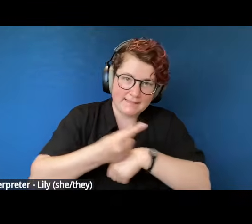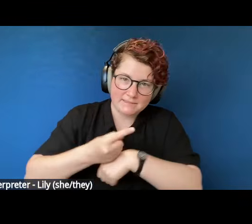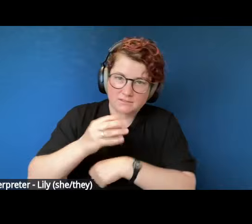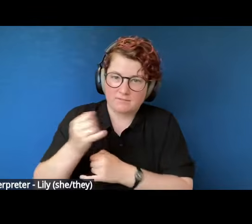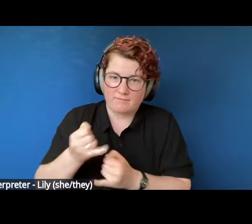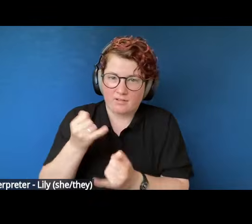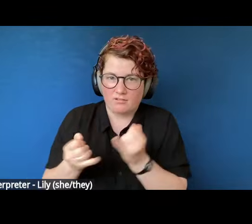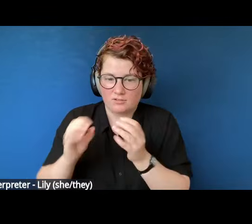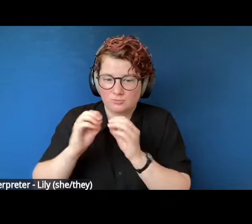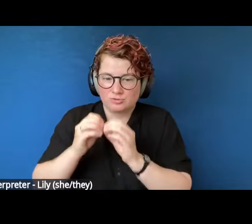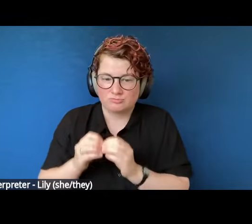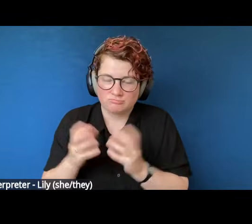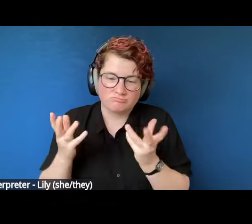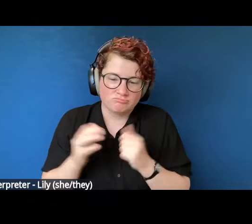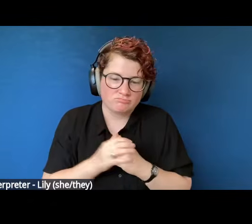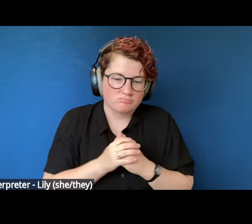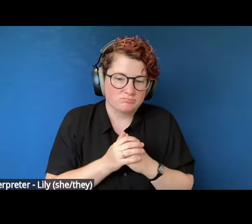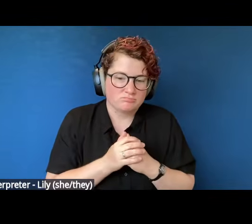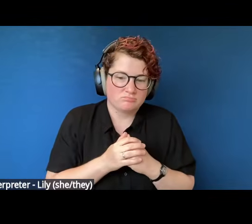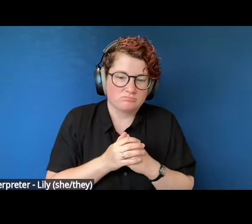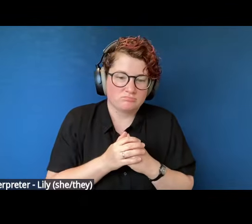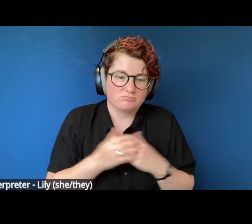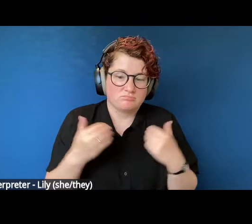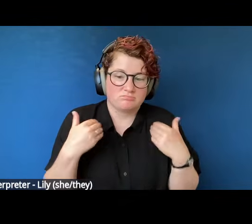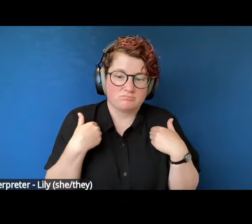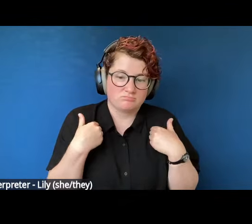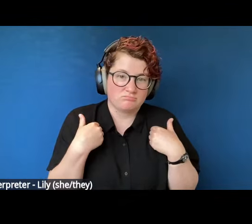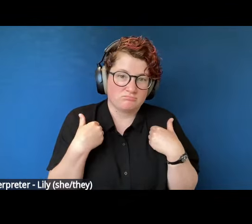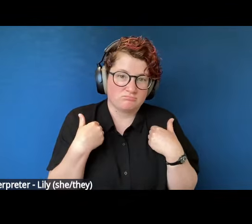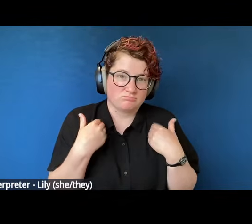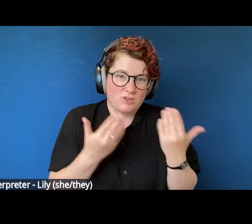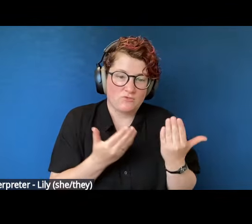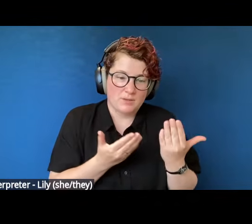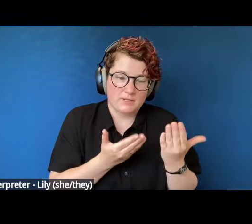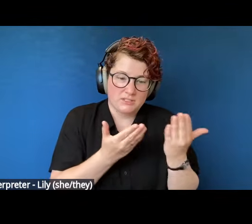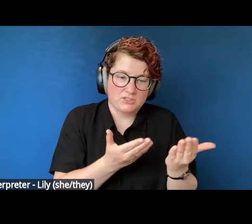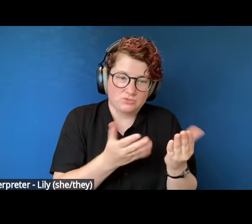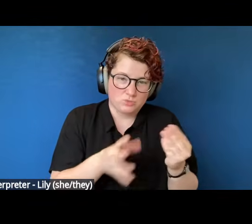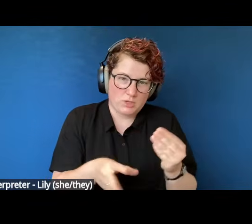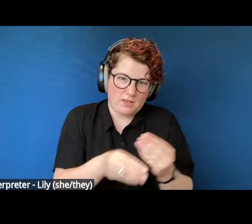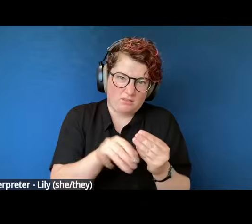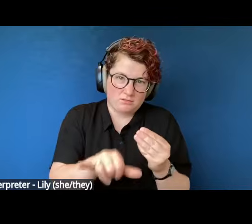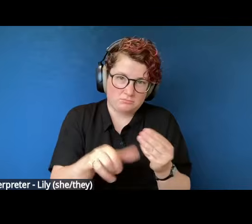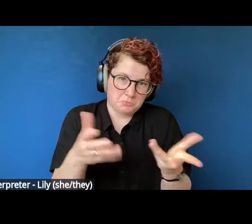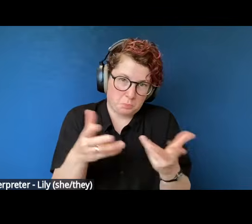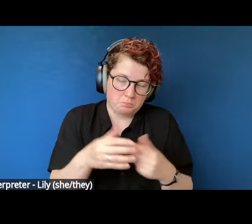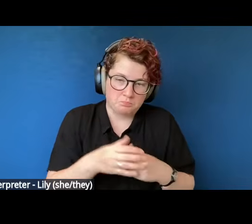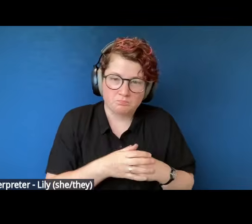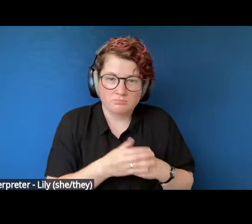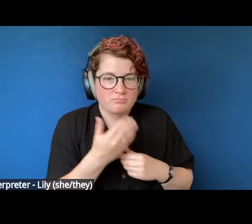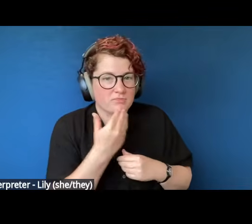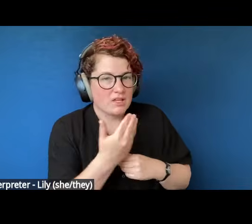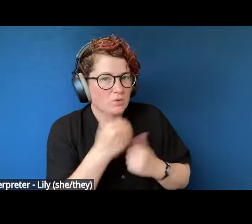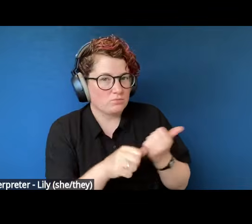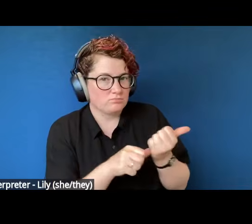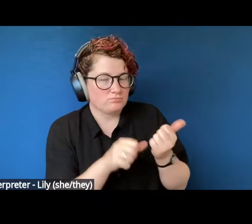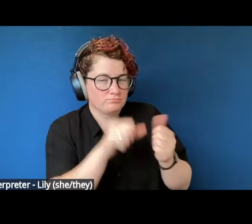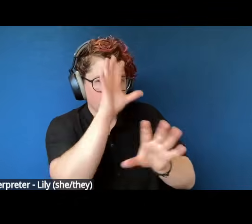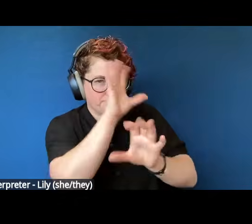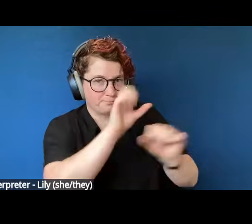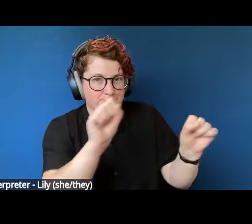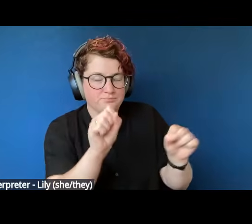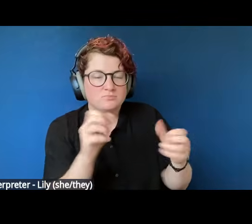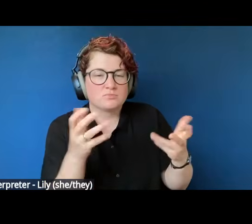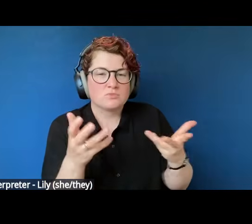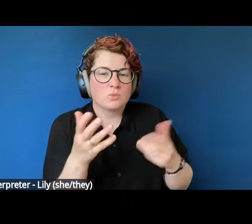There is a recommended position for this one. So. Thank you, Associate Superintendent. Just want to clarify in terms